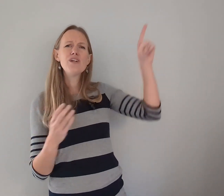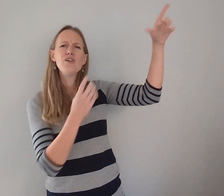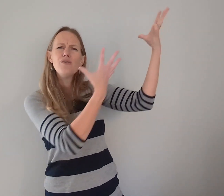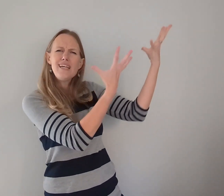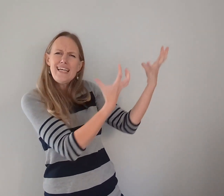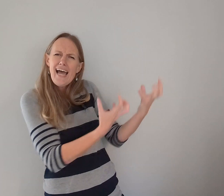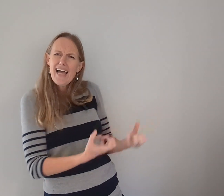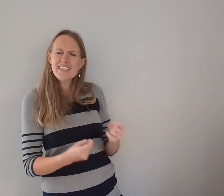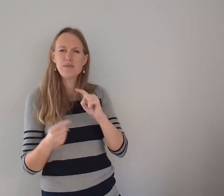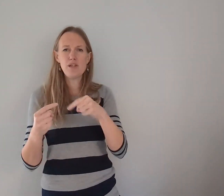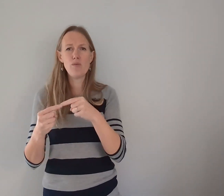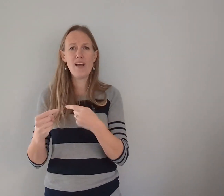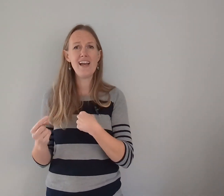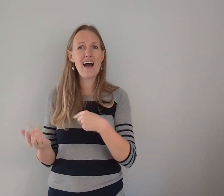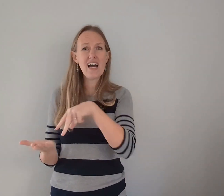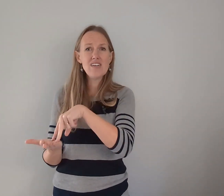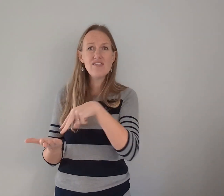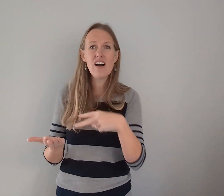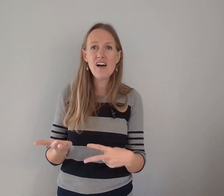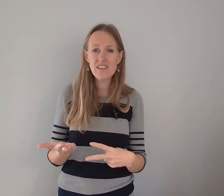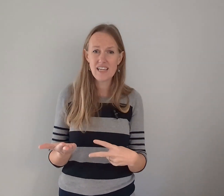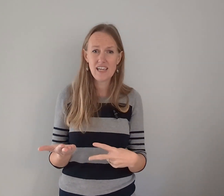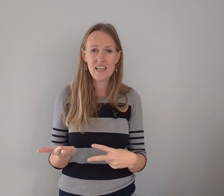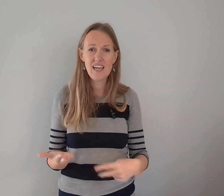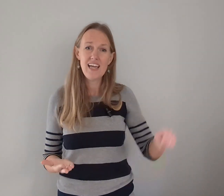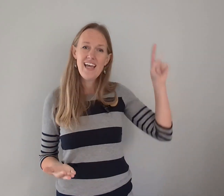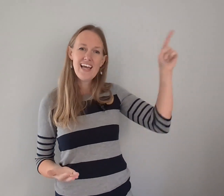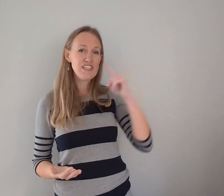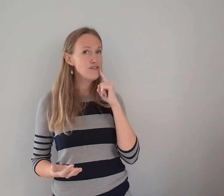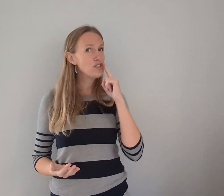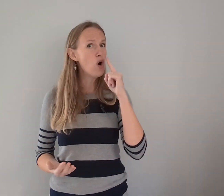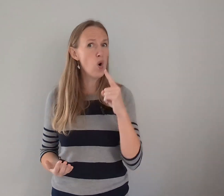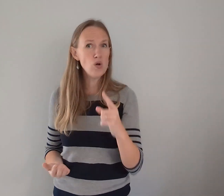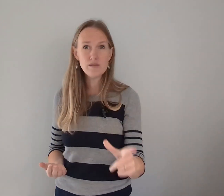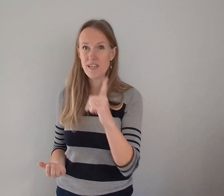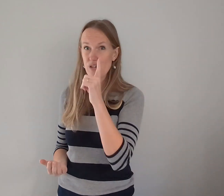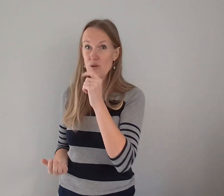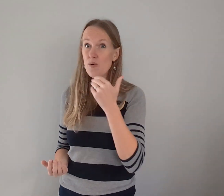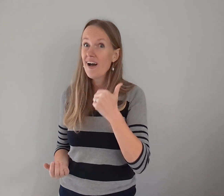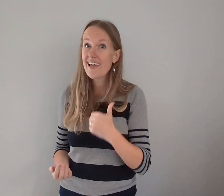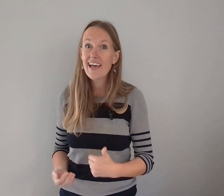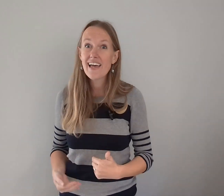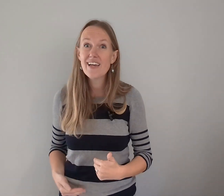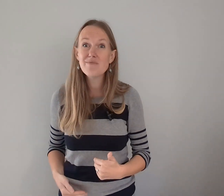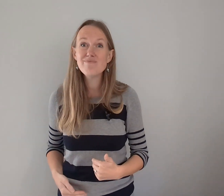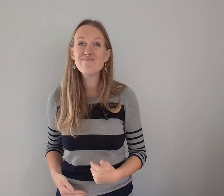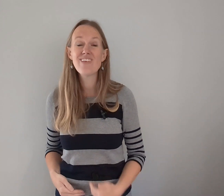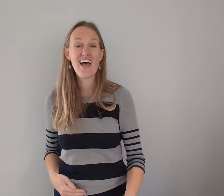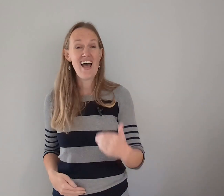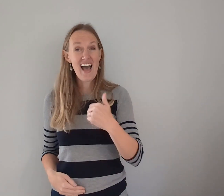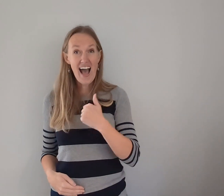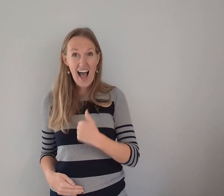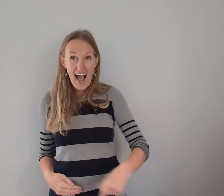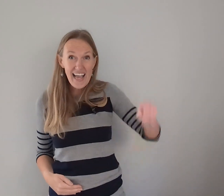you catch me when I'm falling, and you've told me who I am. I